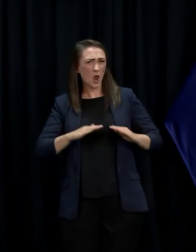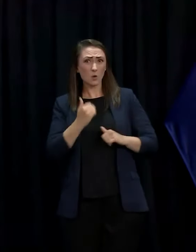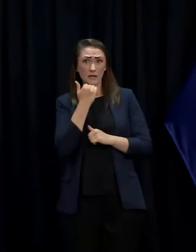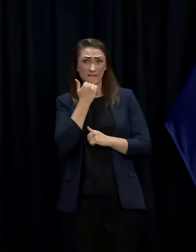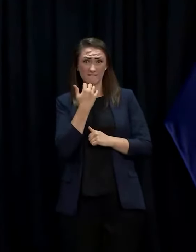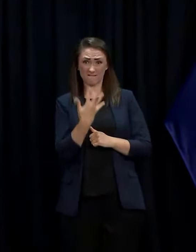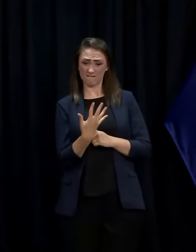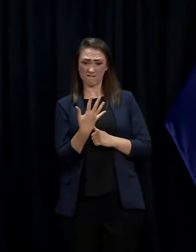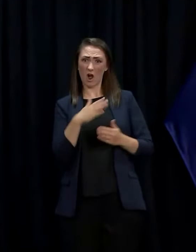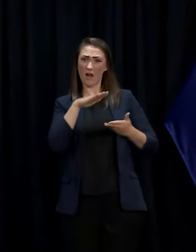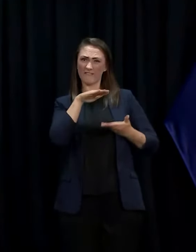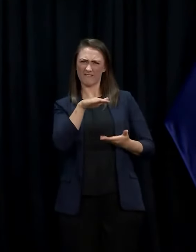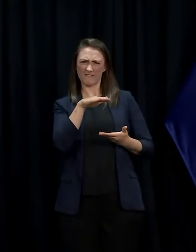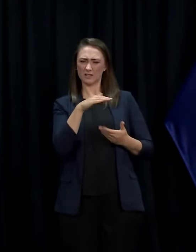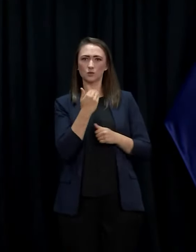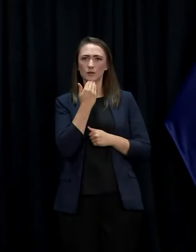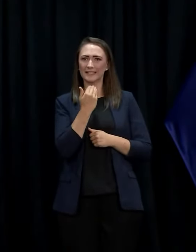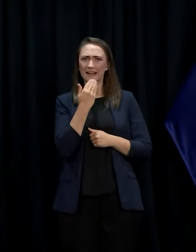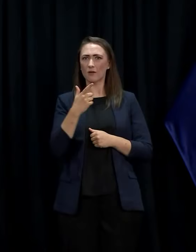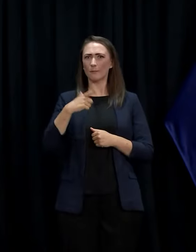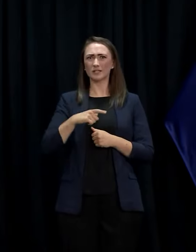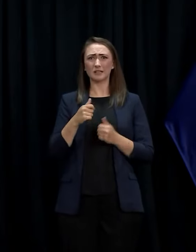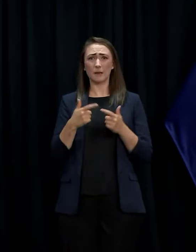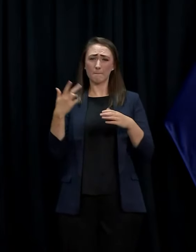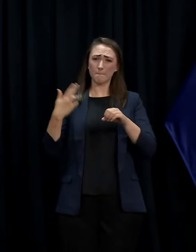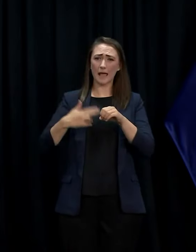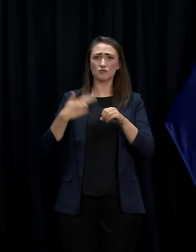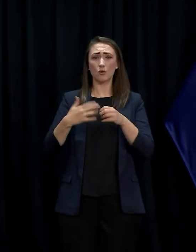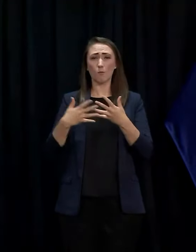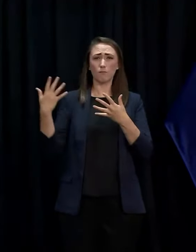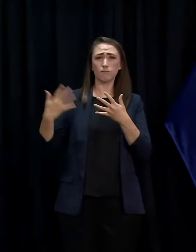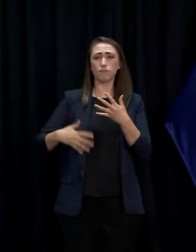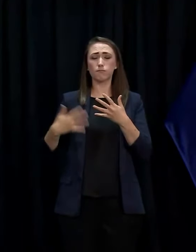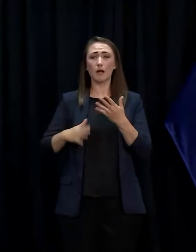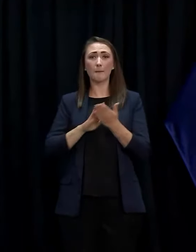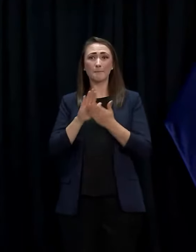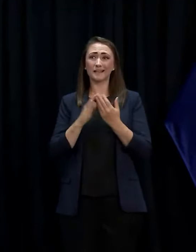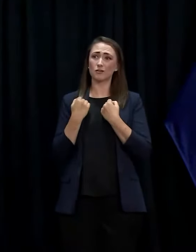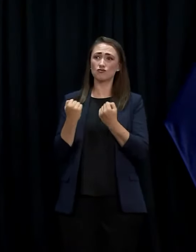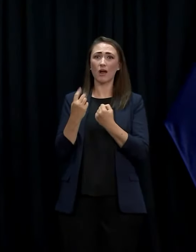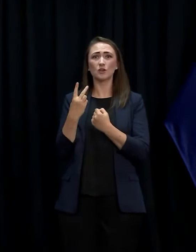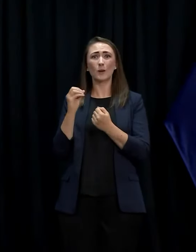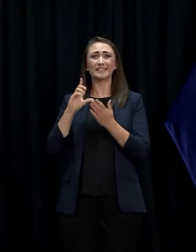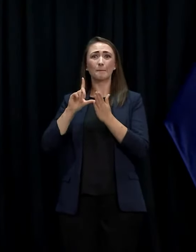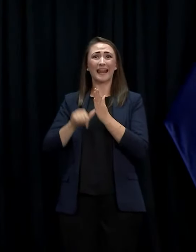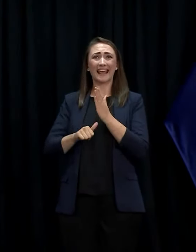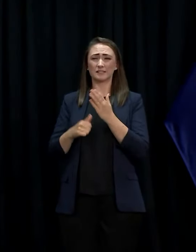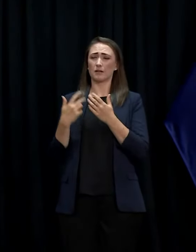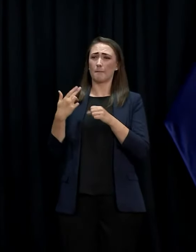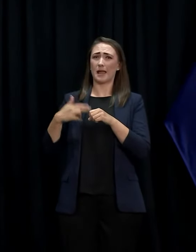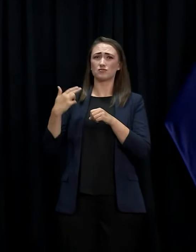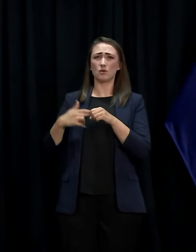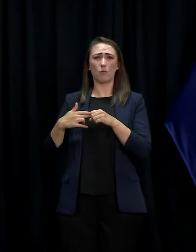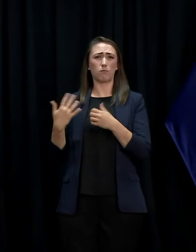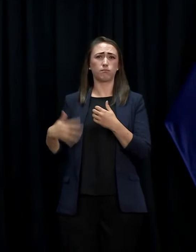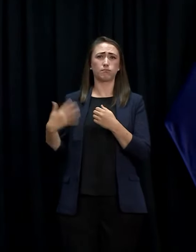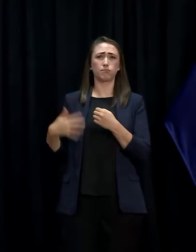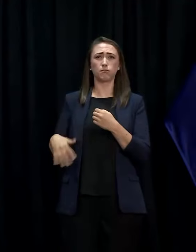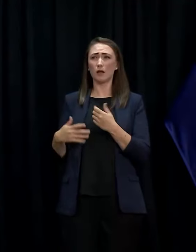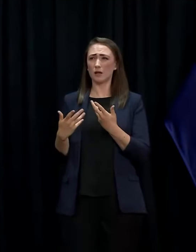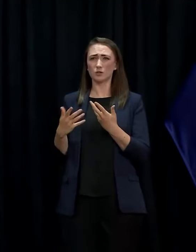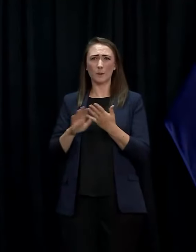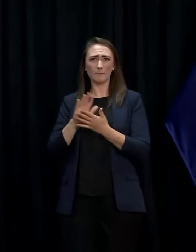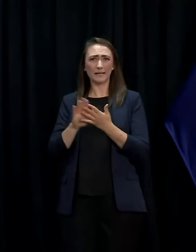decisions about driving 20 minutes to do one thing or another. So how many are you prepared for people to actually take away? I mean, once you've got a positive test, of